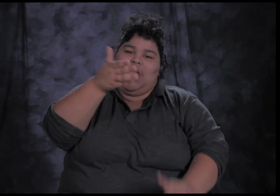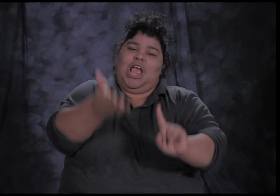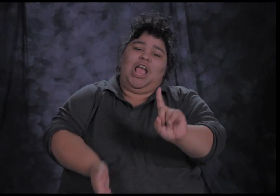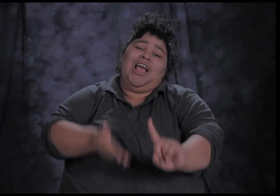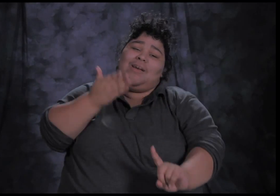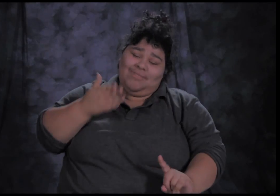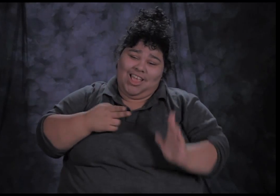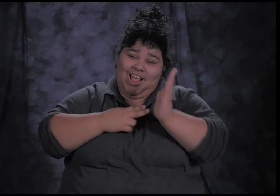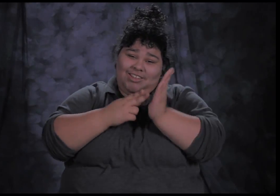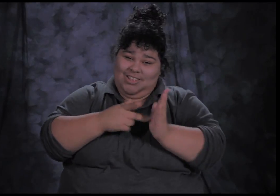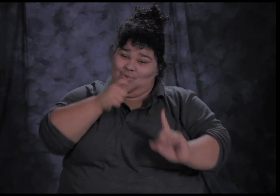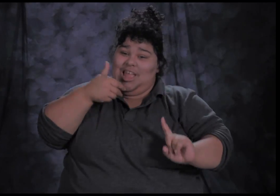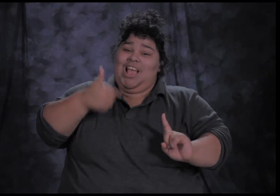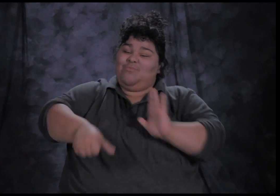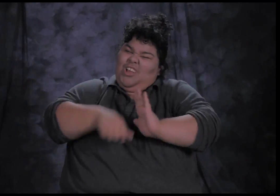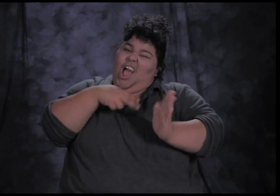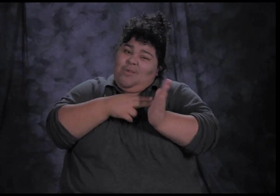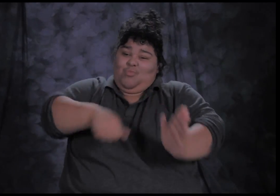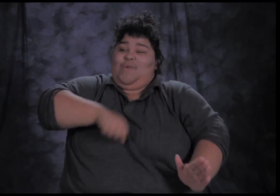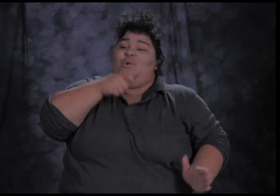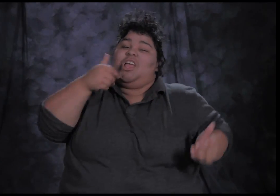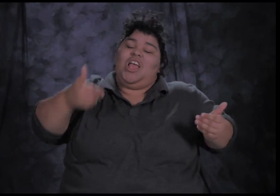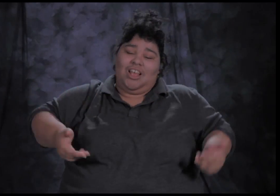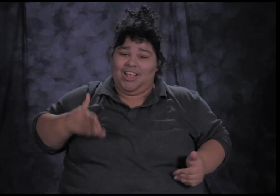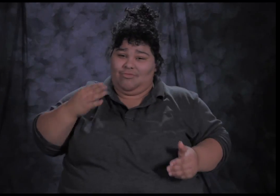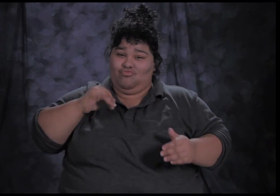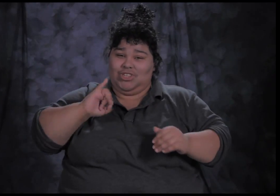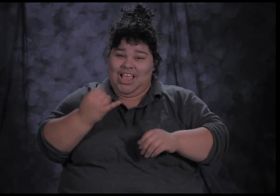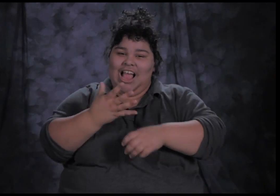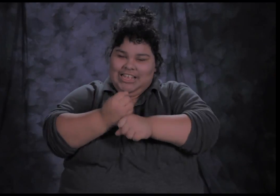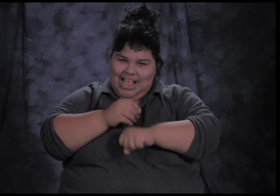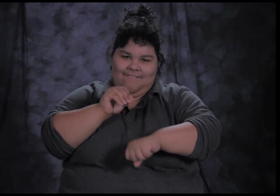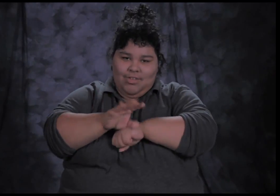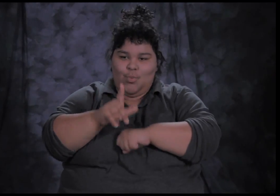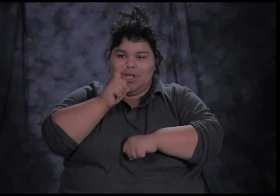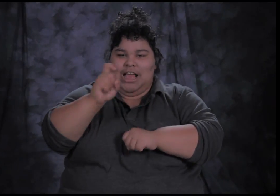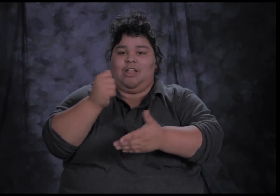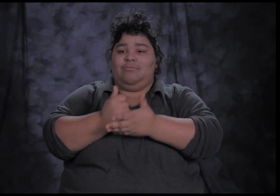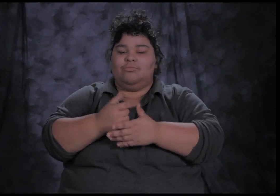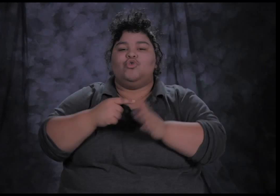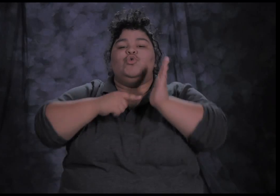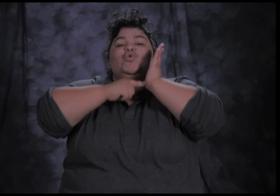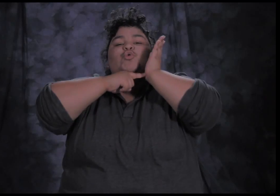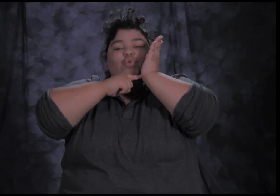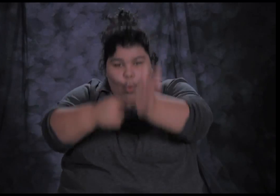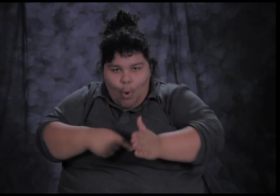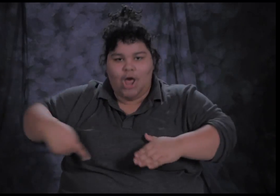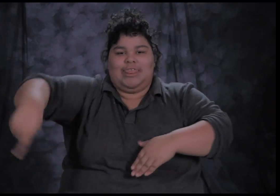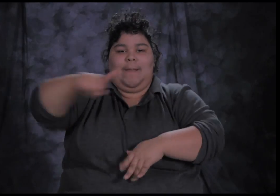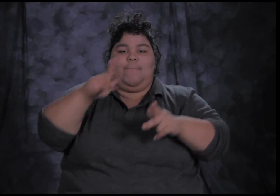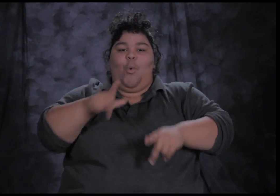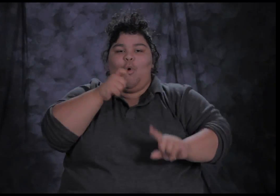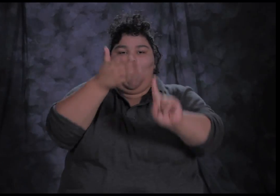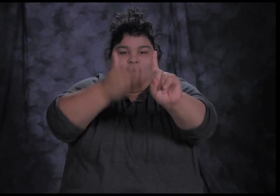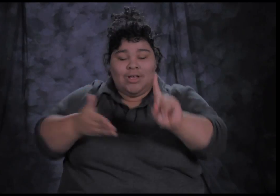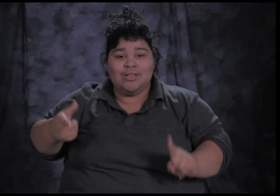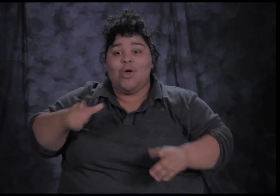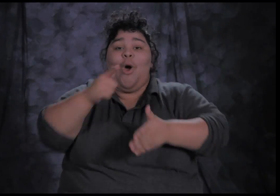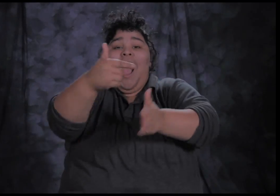am. And I think that's the biggest advice that I could possibly give to anyone. Just show people who you really are.